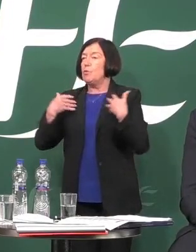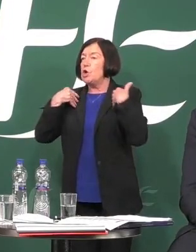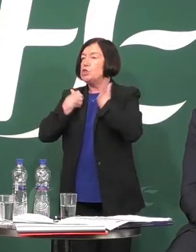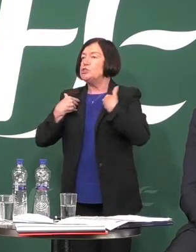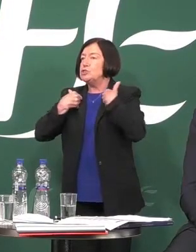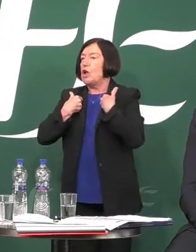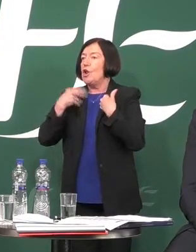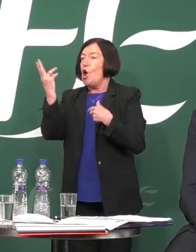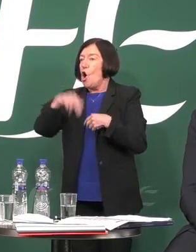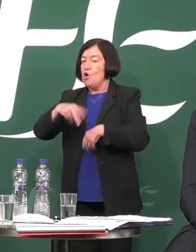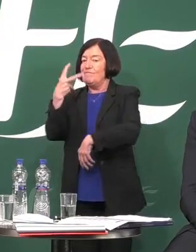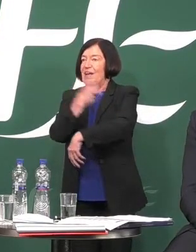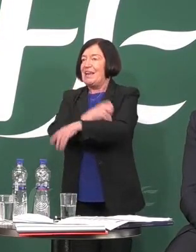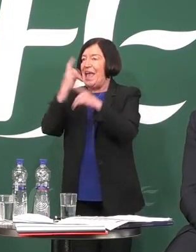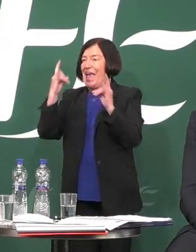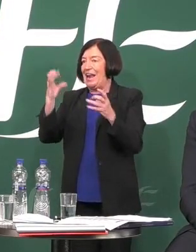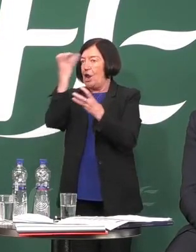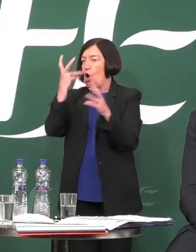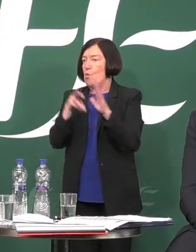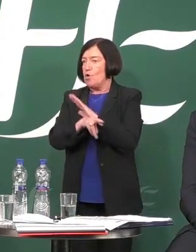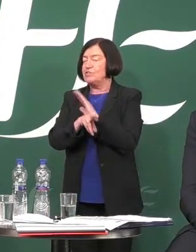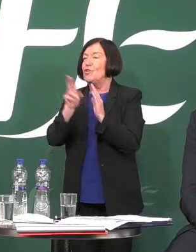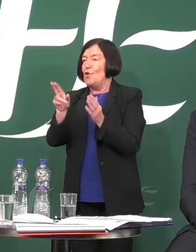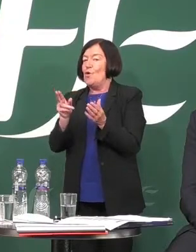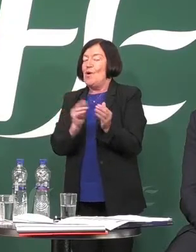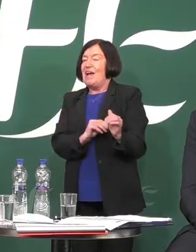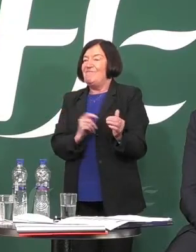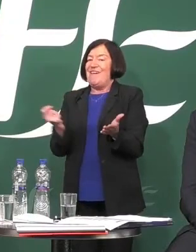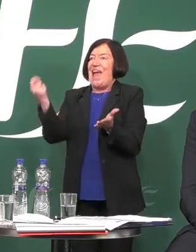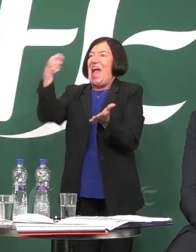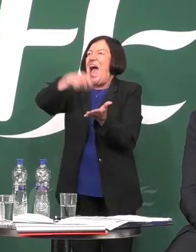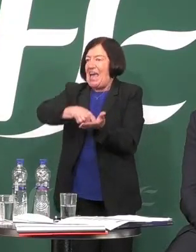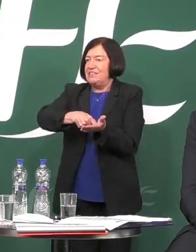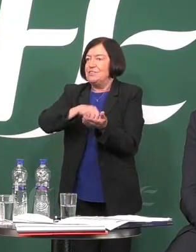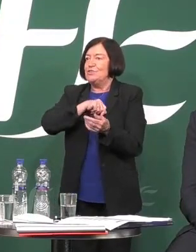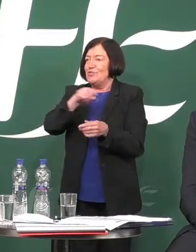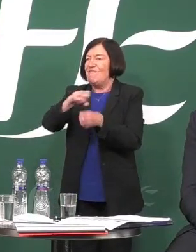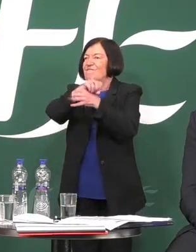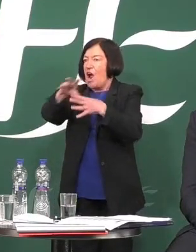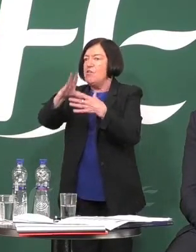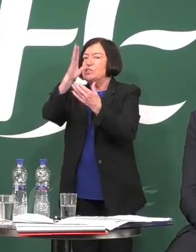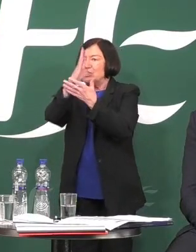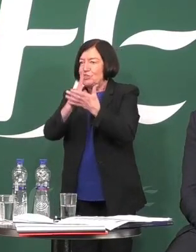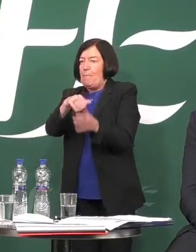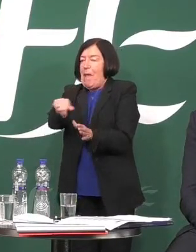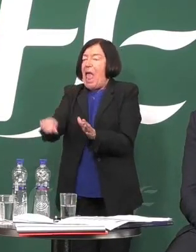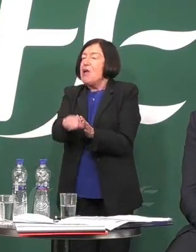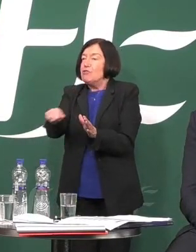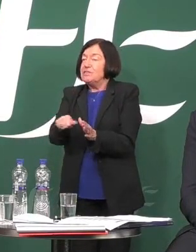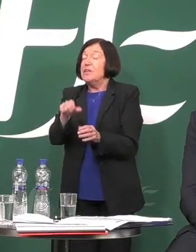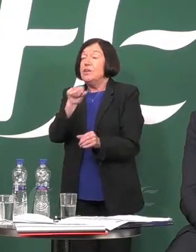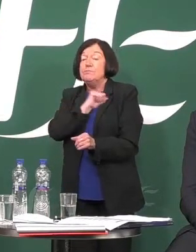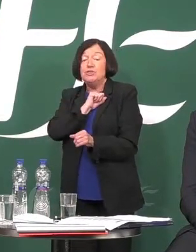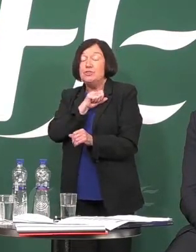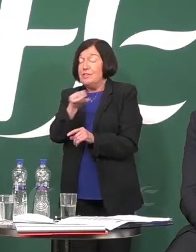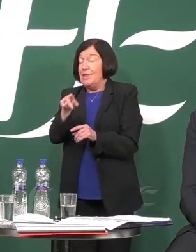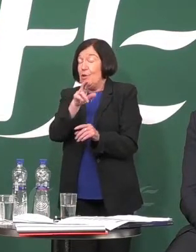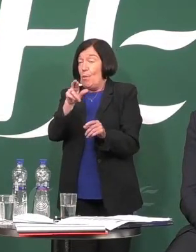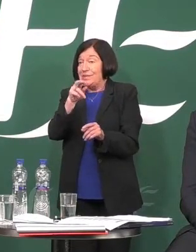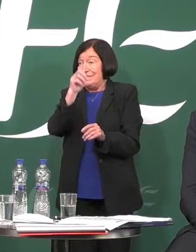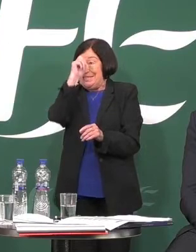that unvaccinated healthcare workers may have contributed to the introduction of virus into certain settings. I'm sure that wasn't their